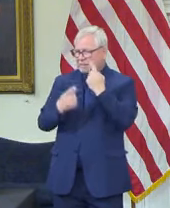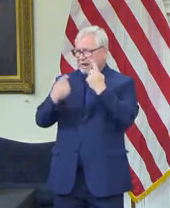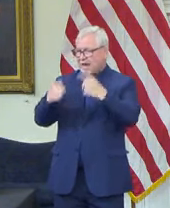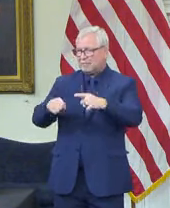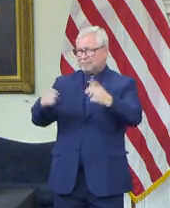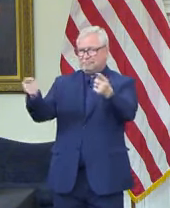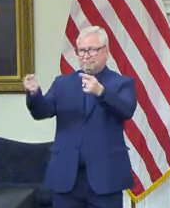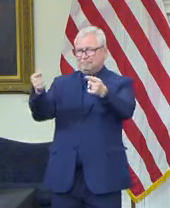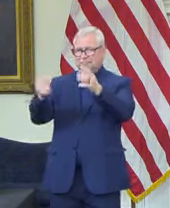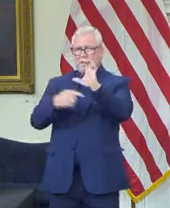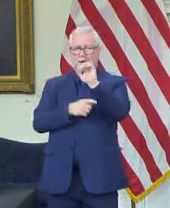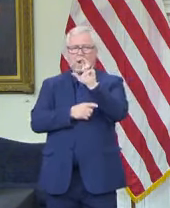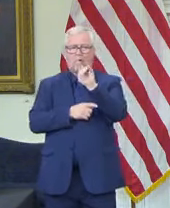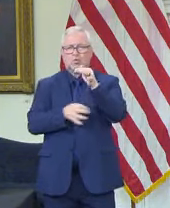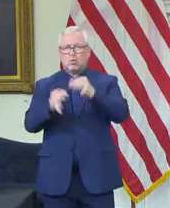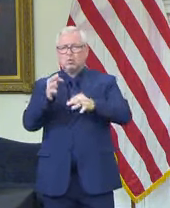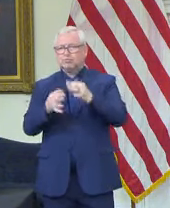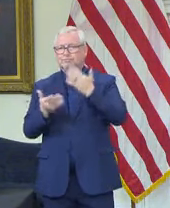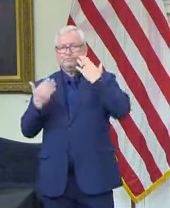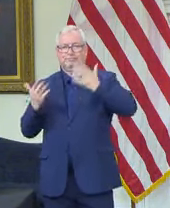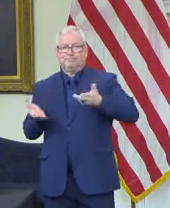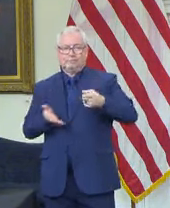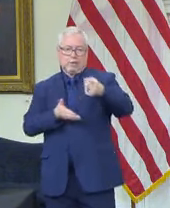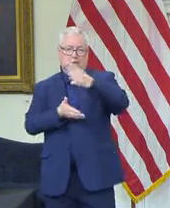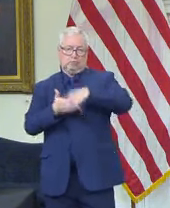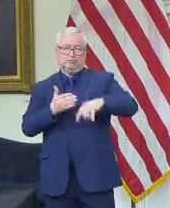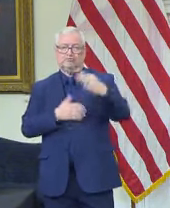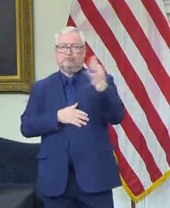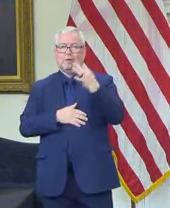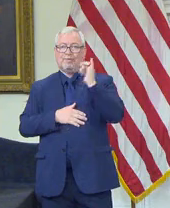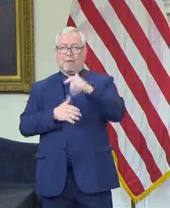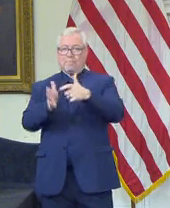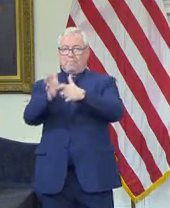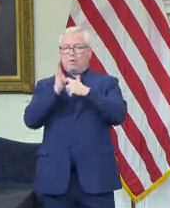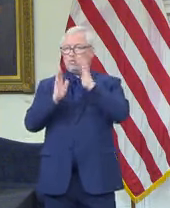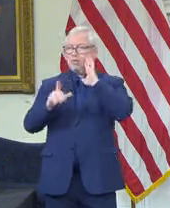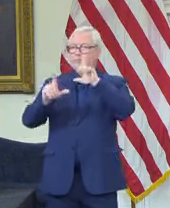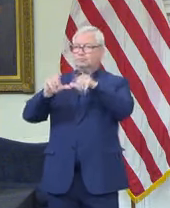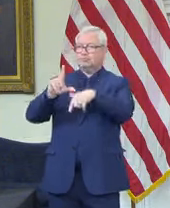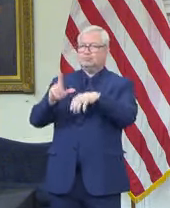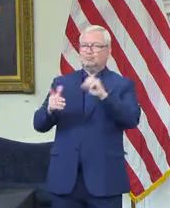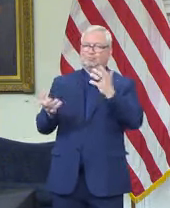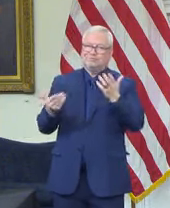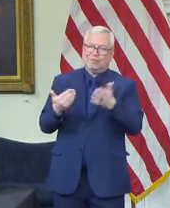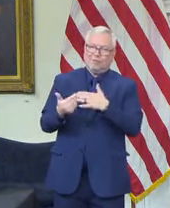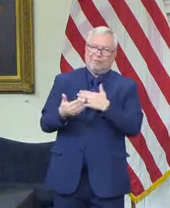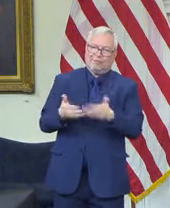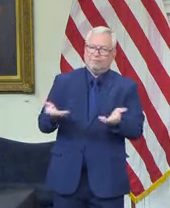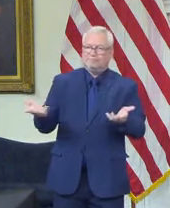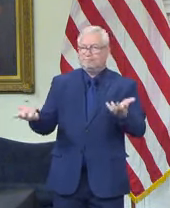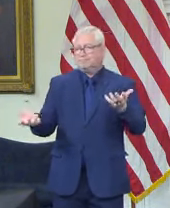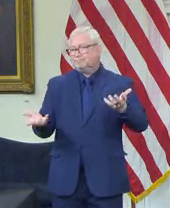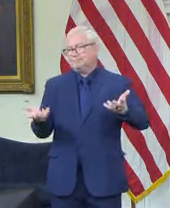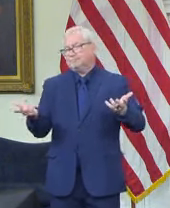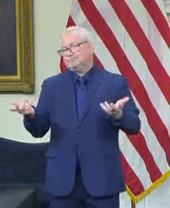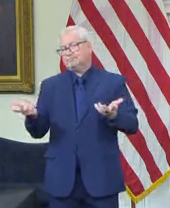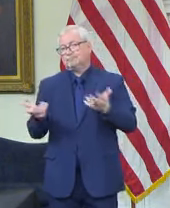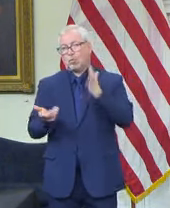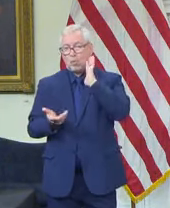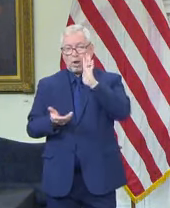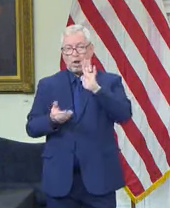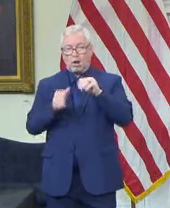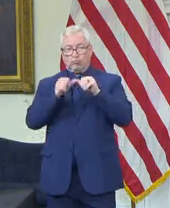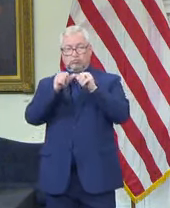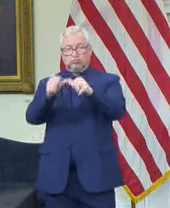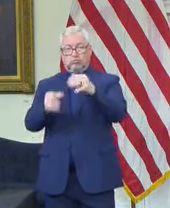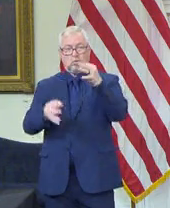I think it expires next Friday, so I'm not sure, whether the court system is backed up as they are,